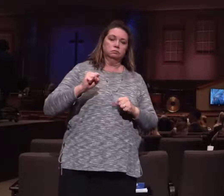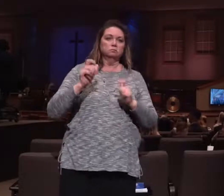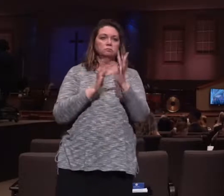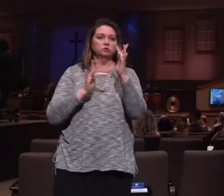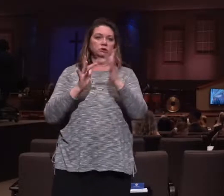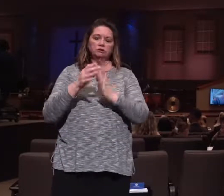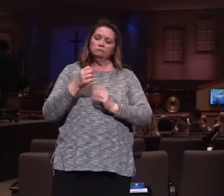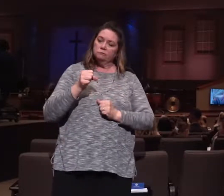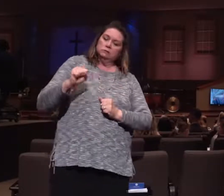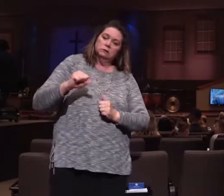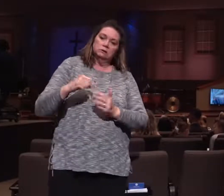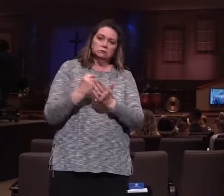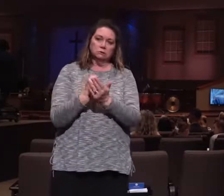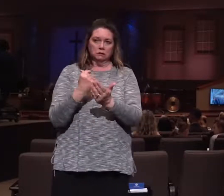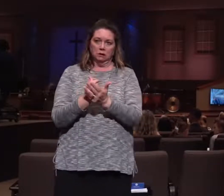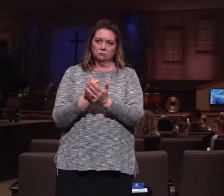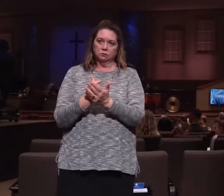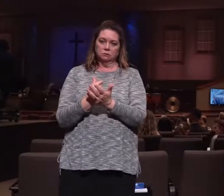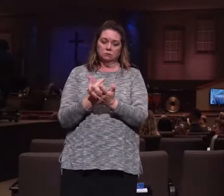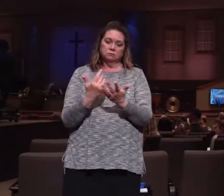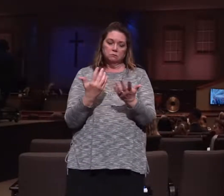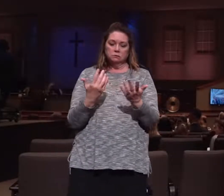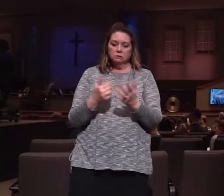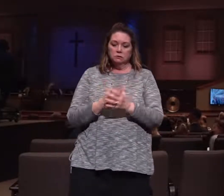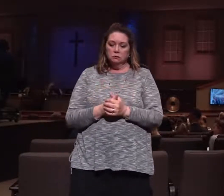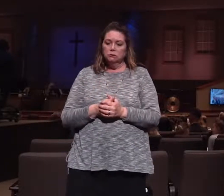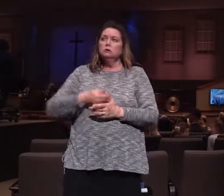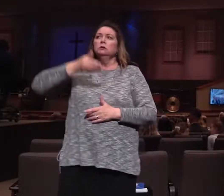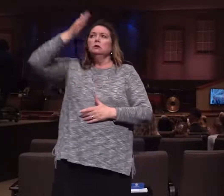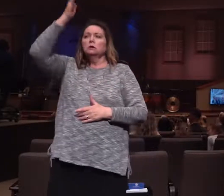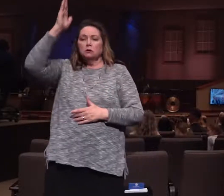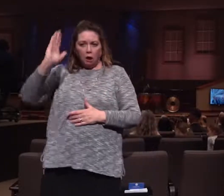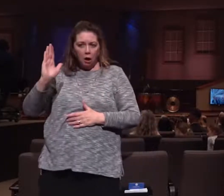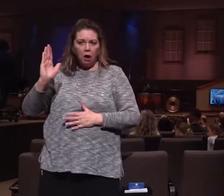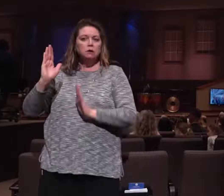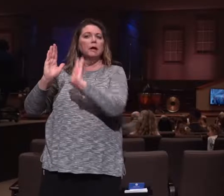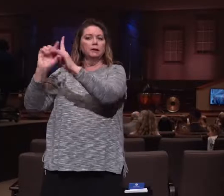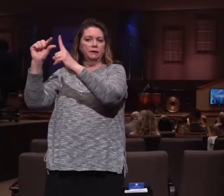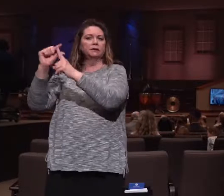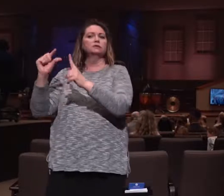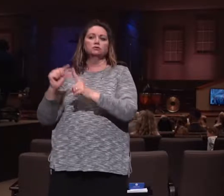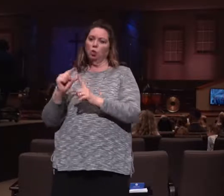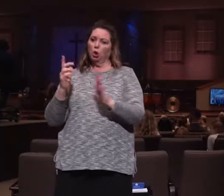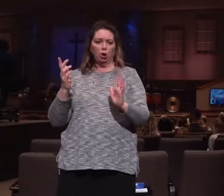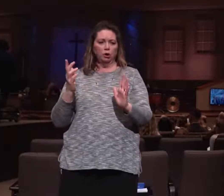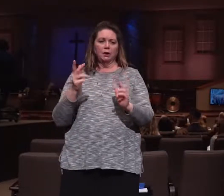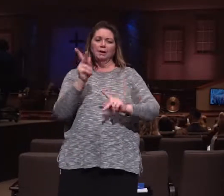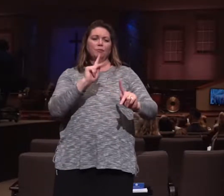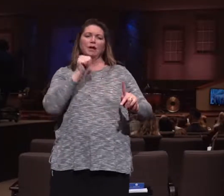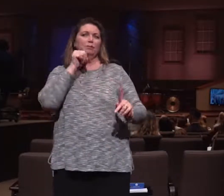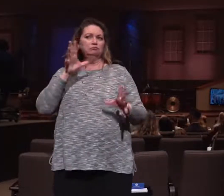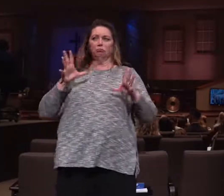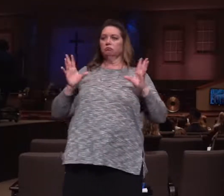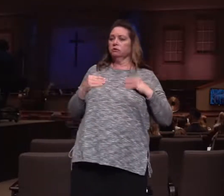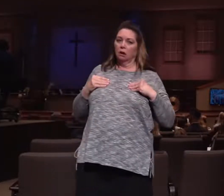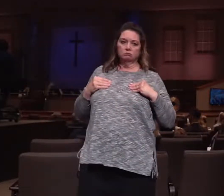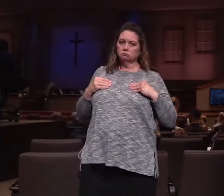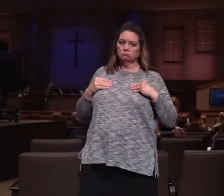conveniences and technology, God and His Word have become a relic of the past and the lies of the